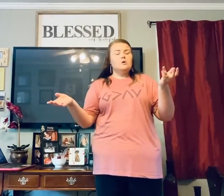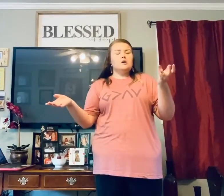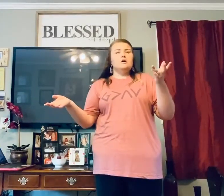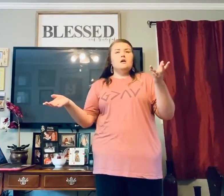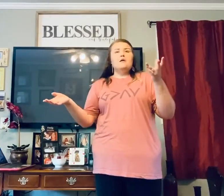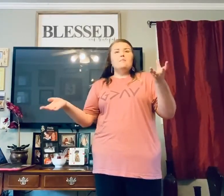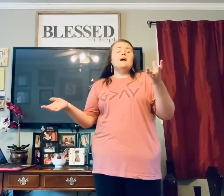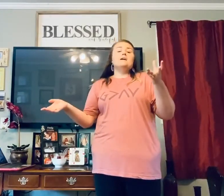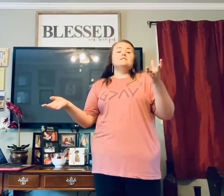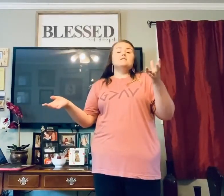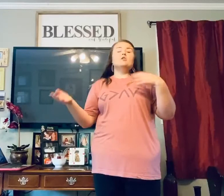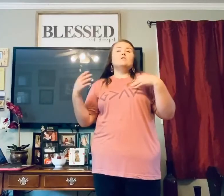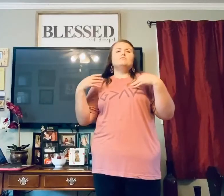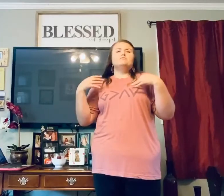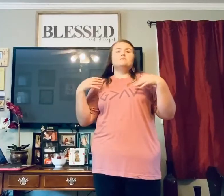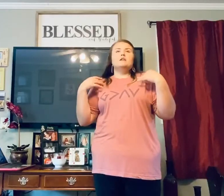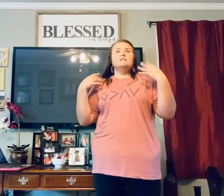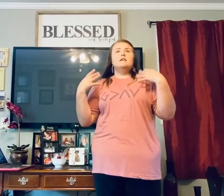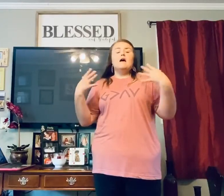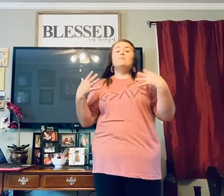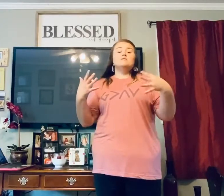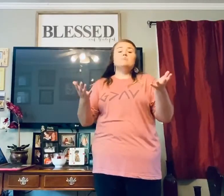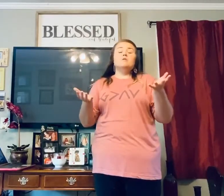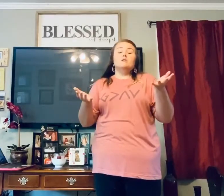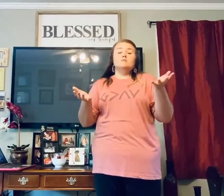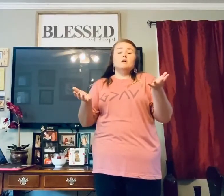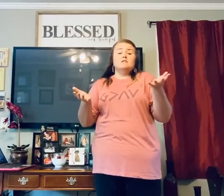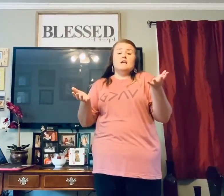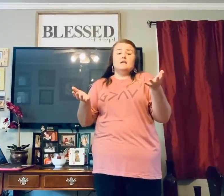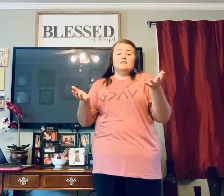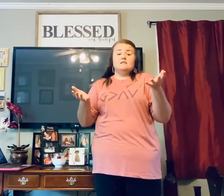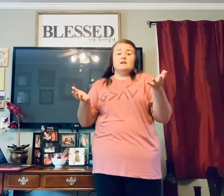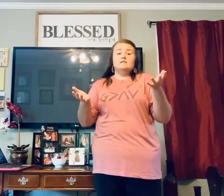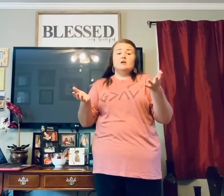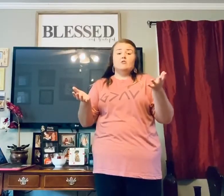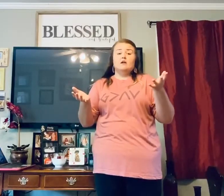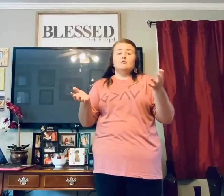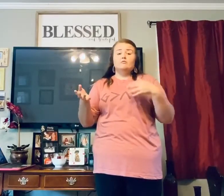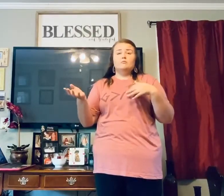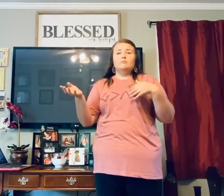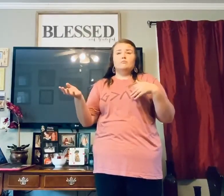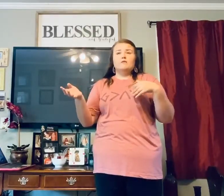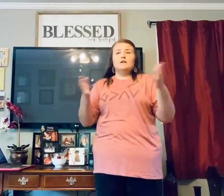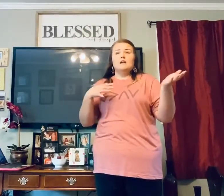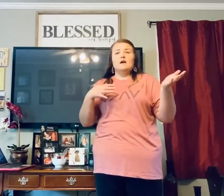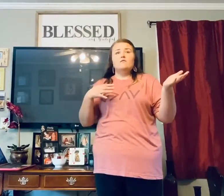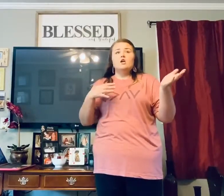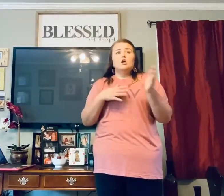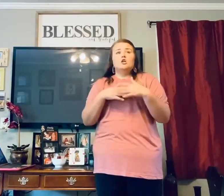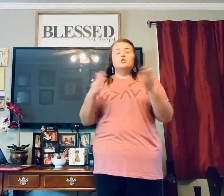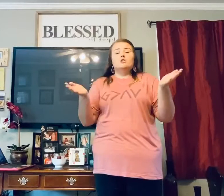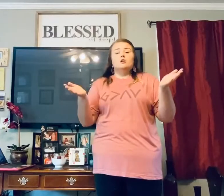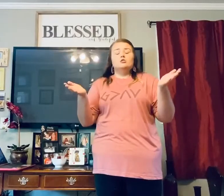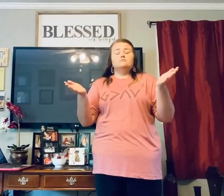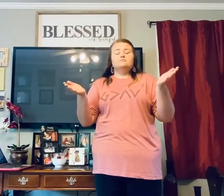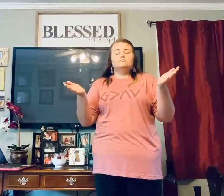are passed, or it happens spontaneously. So like they can have